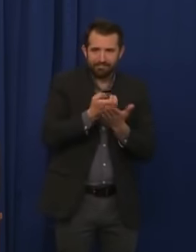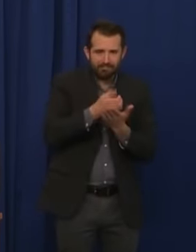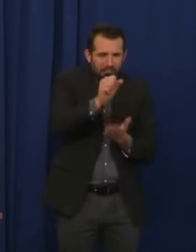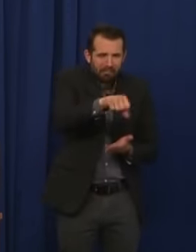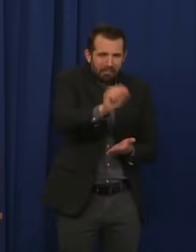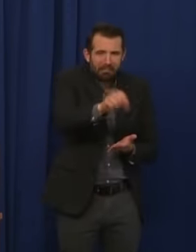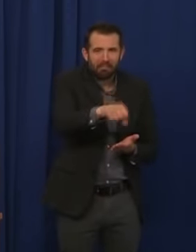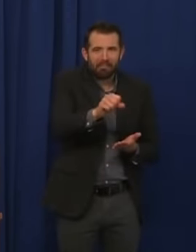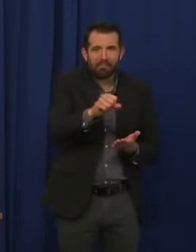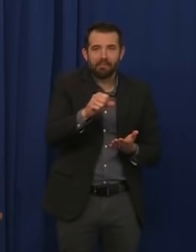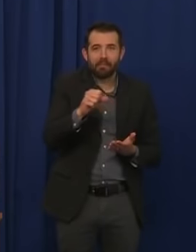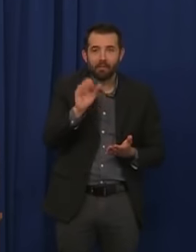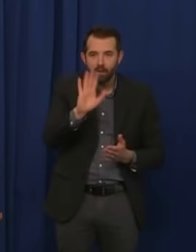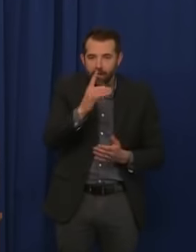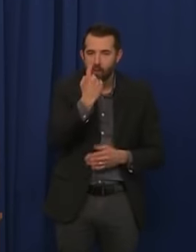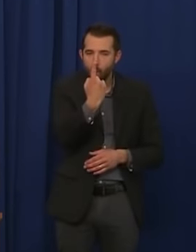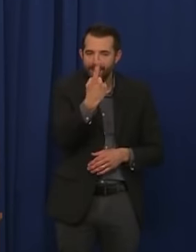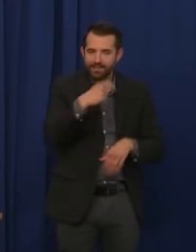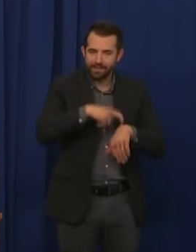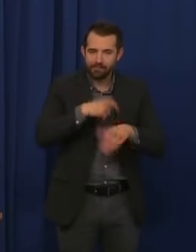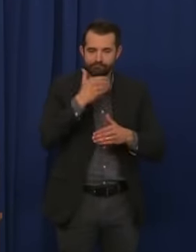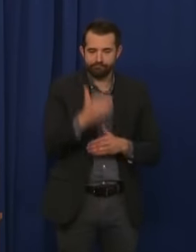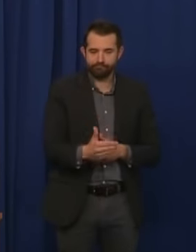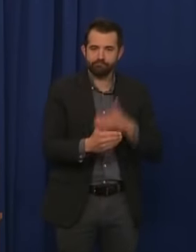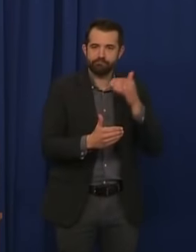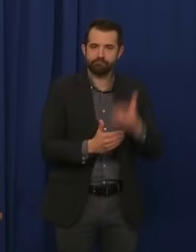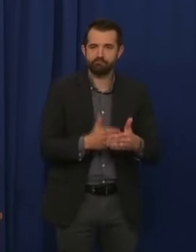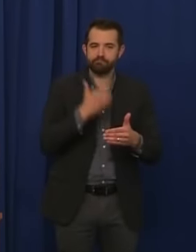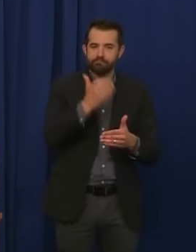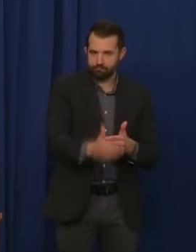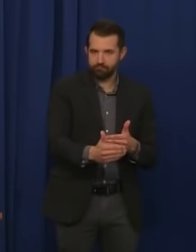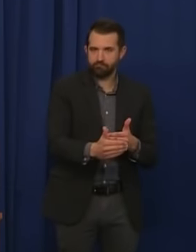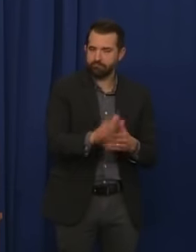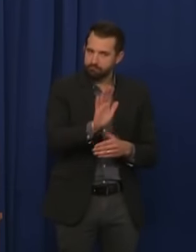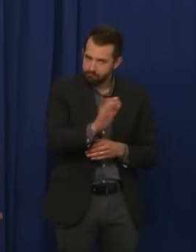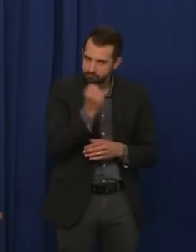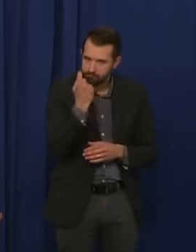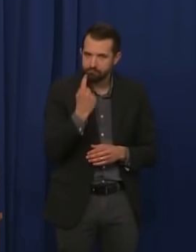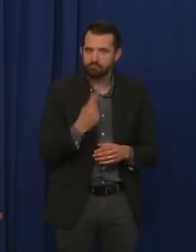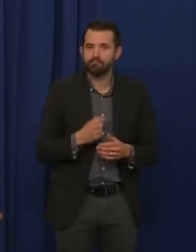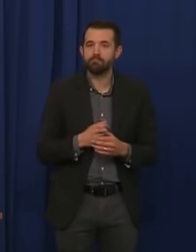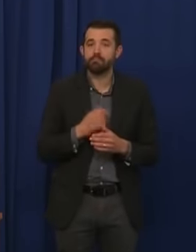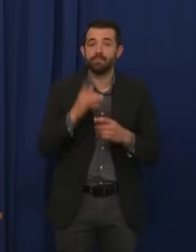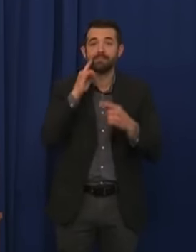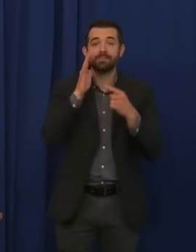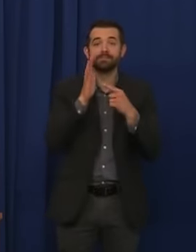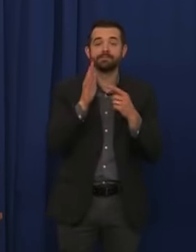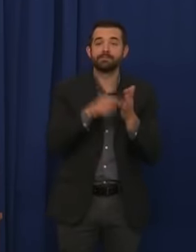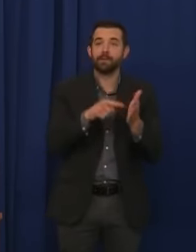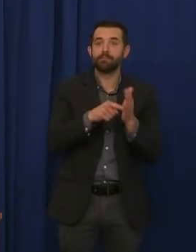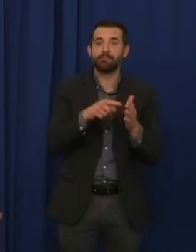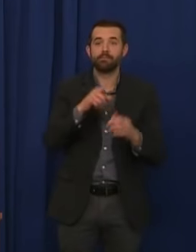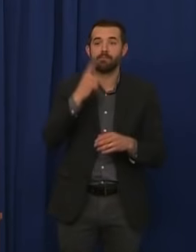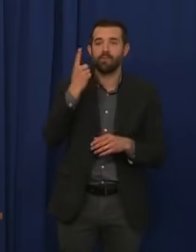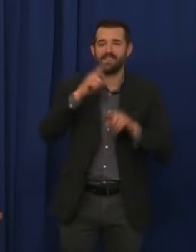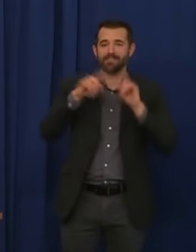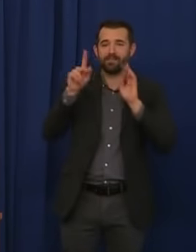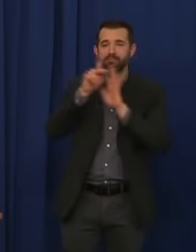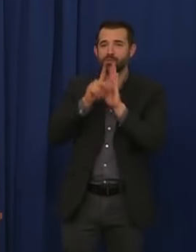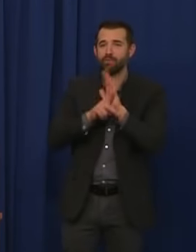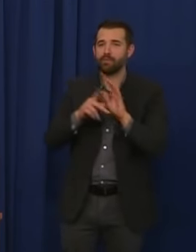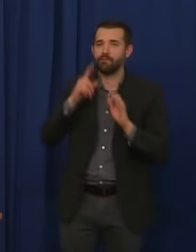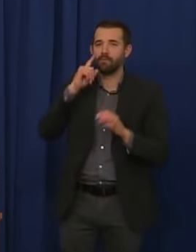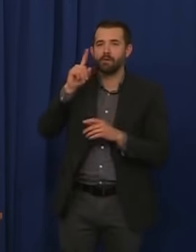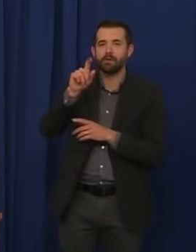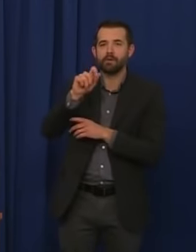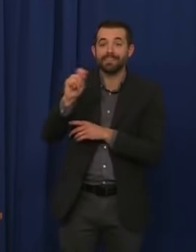time, one aspect of our activities at a time. For instance, we may look at different protocols for tennis courts. There